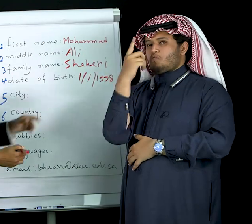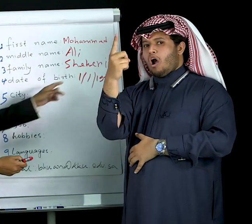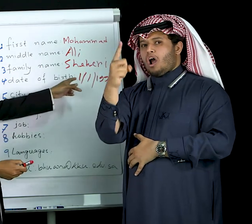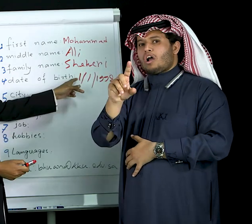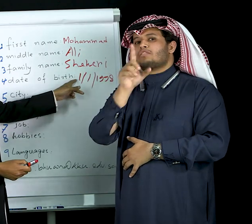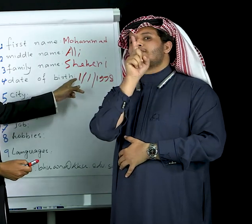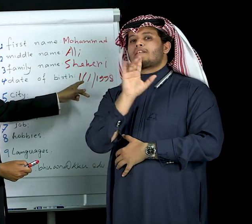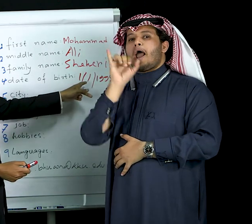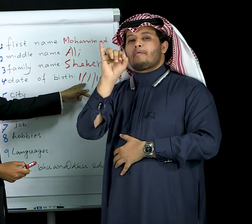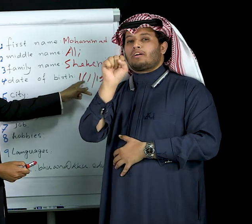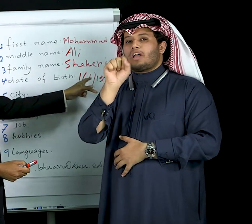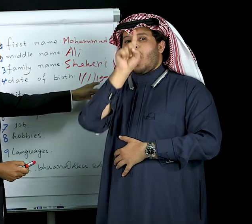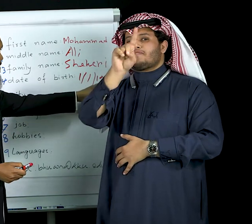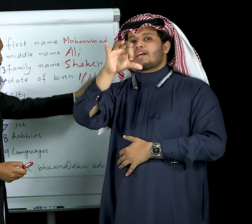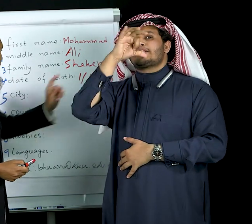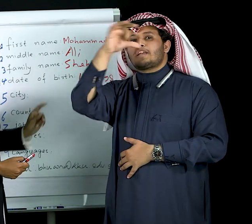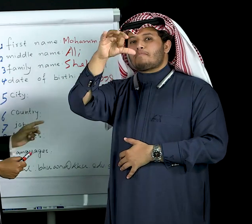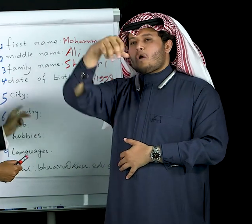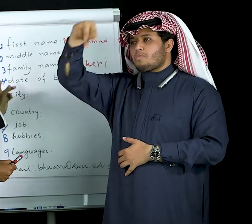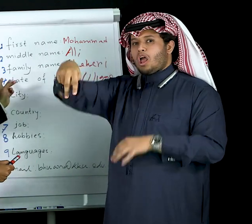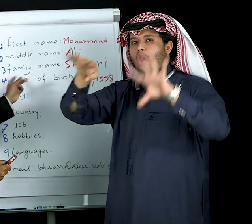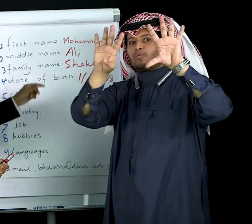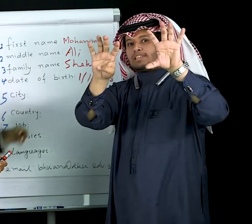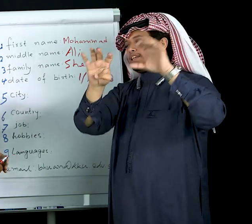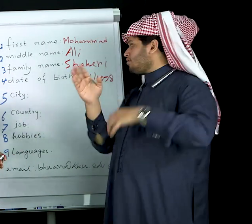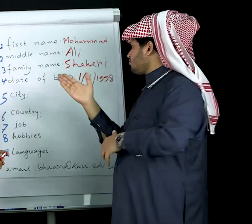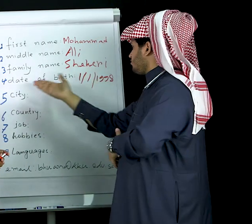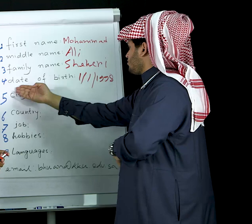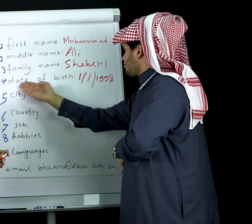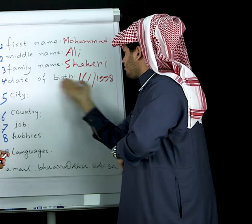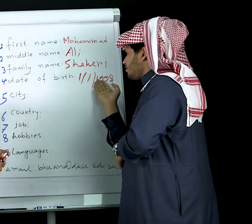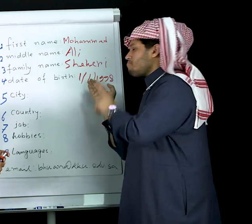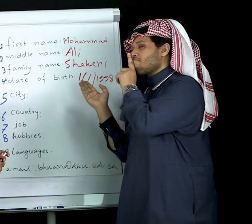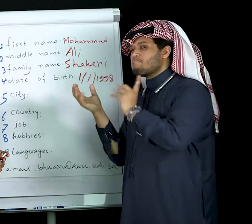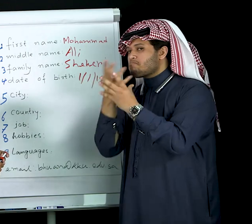This is the day, this is the month, and this is the year that you were born.